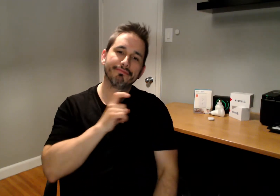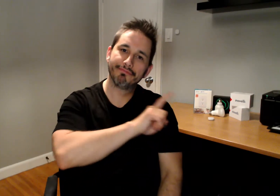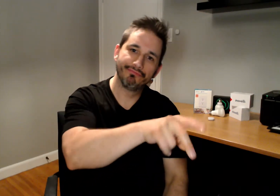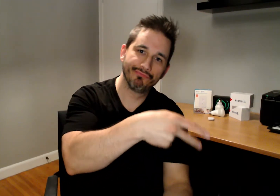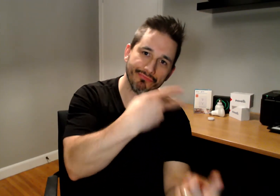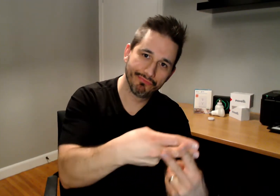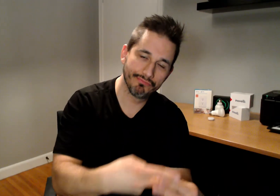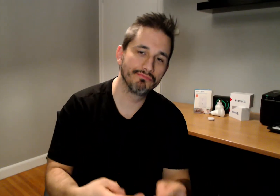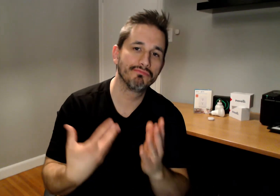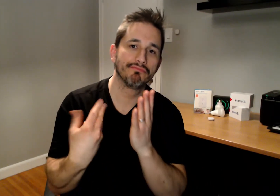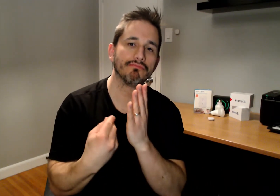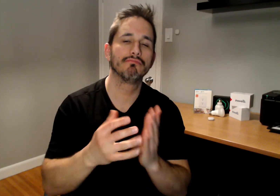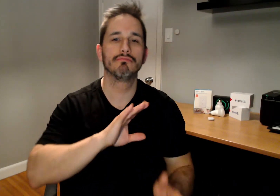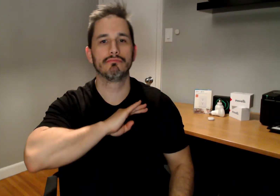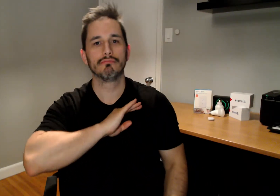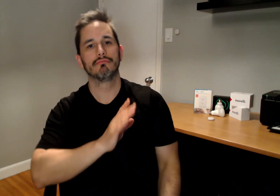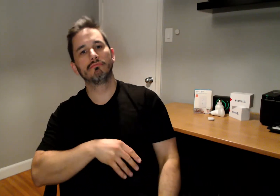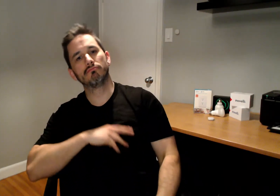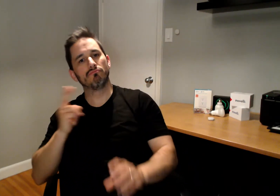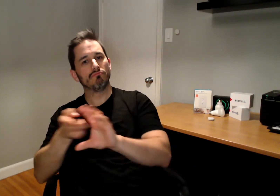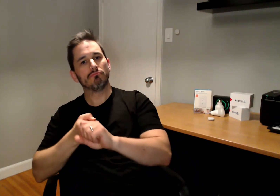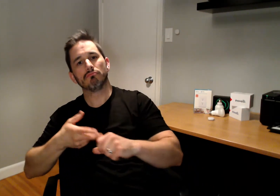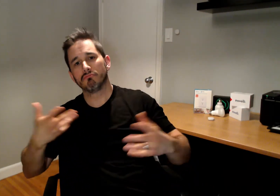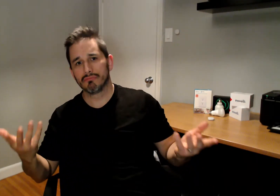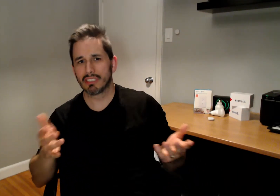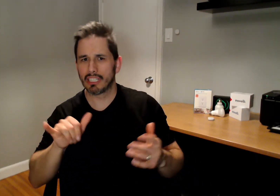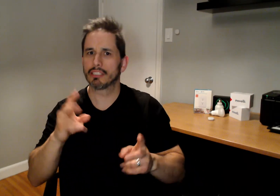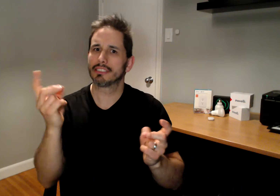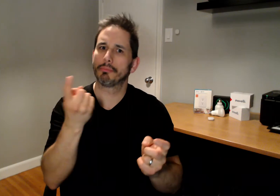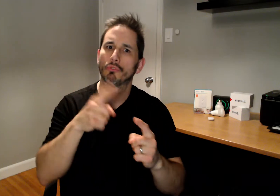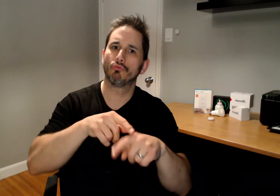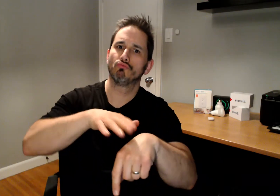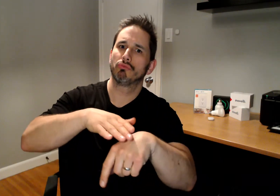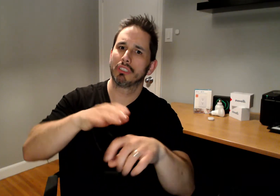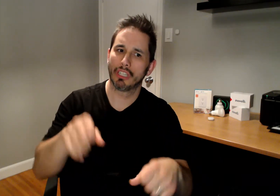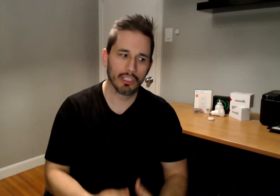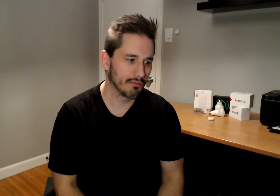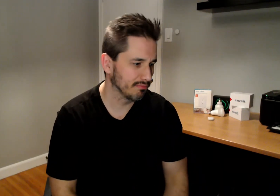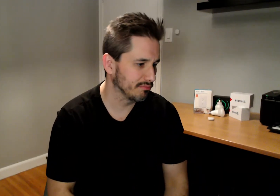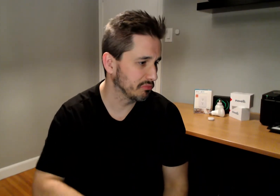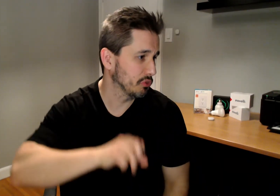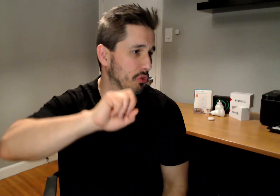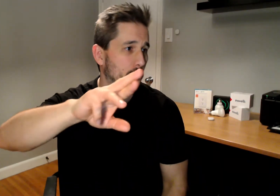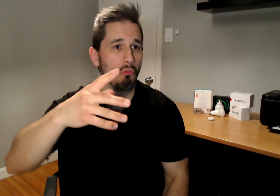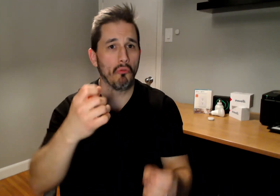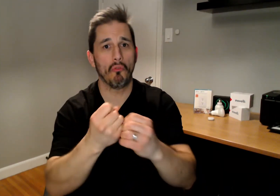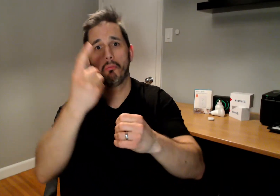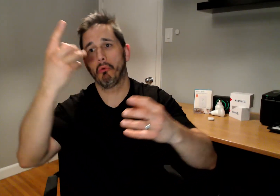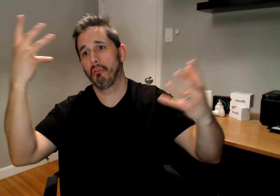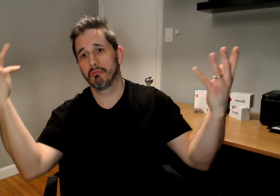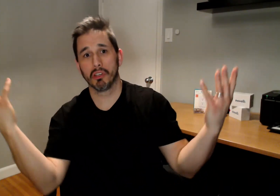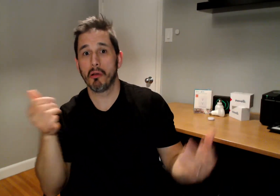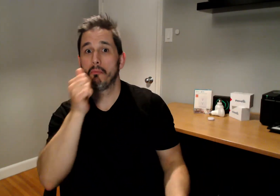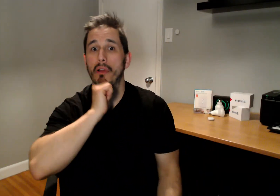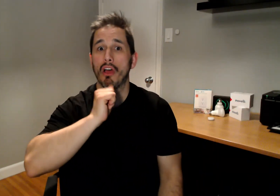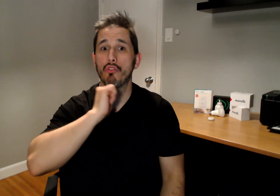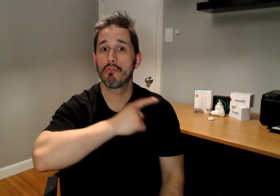the front door. At that point, then I'd be ready to go to sleep. So notifications are a great way to use this smart